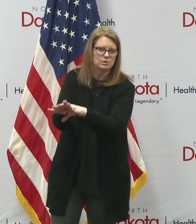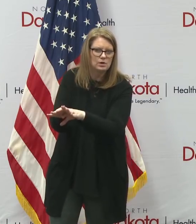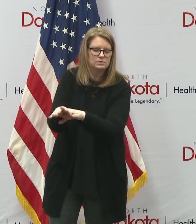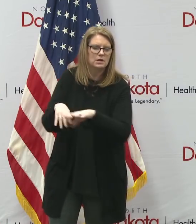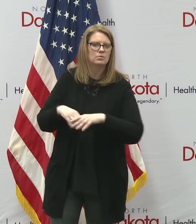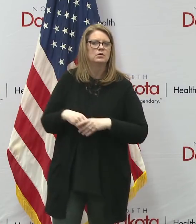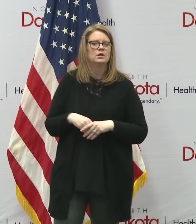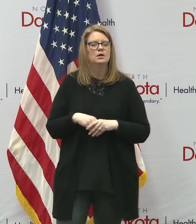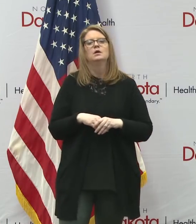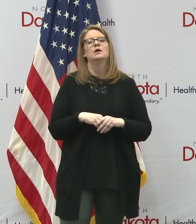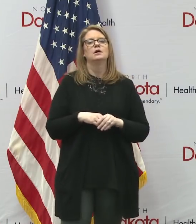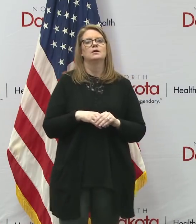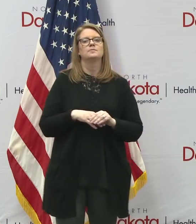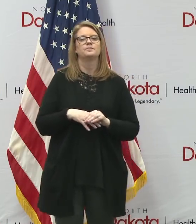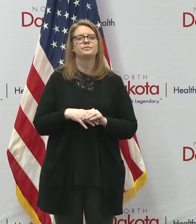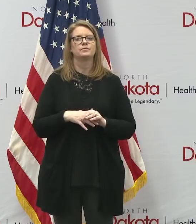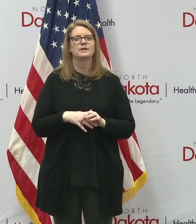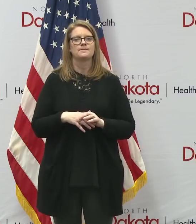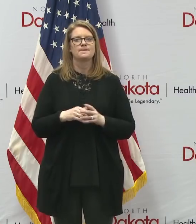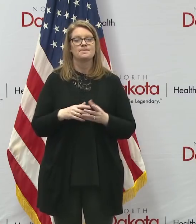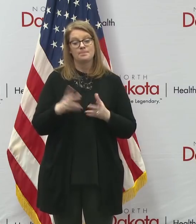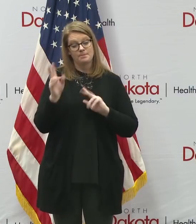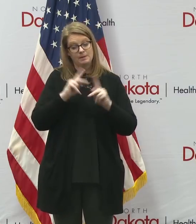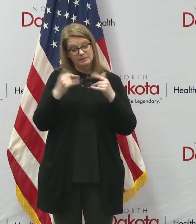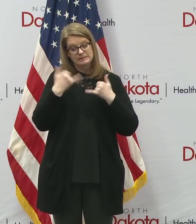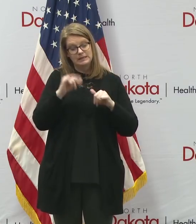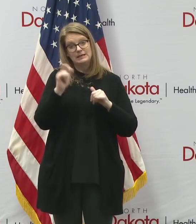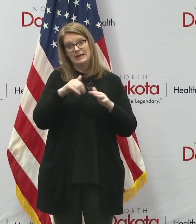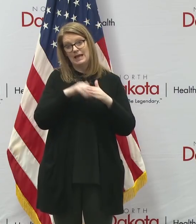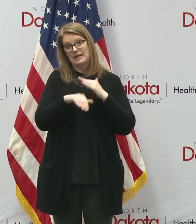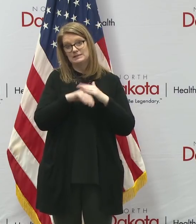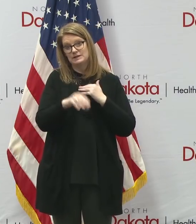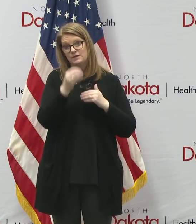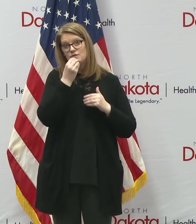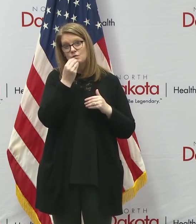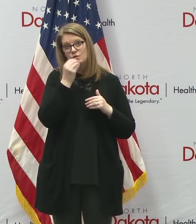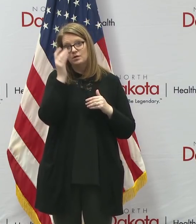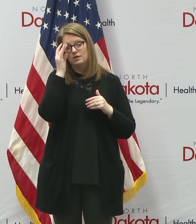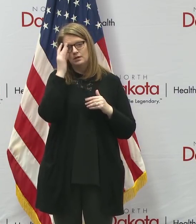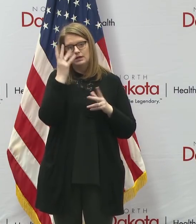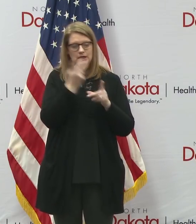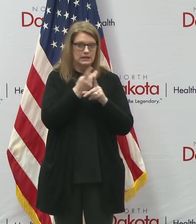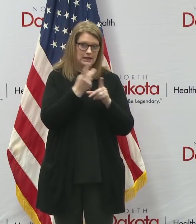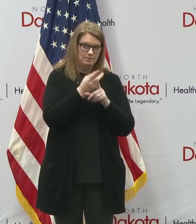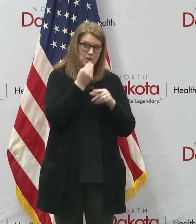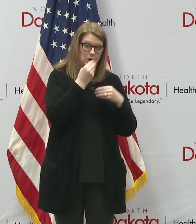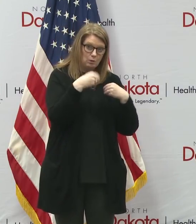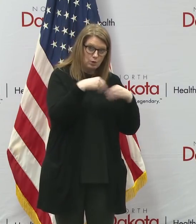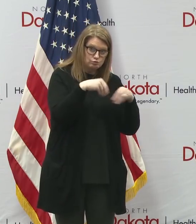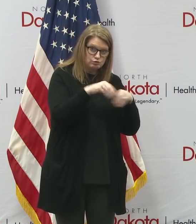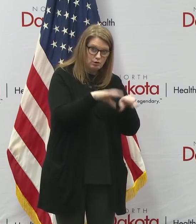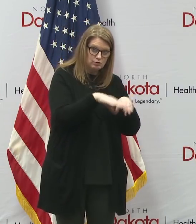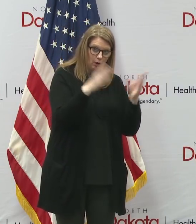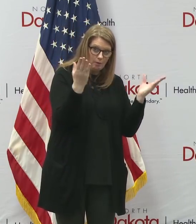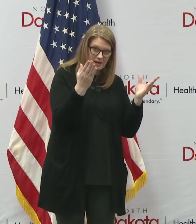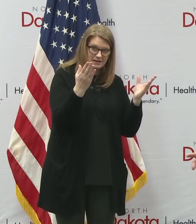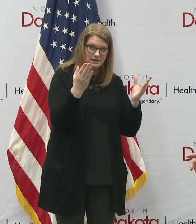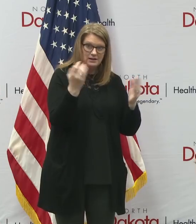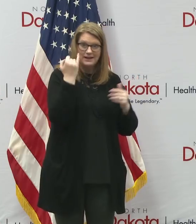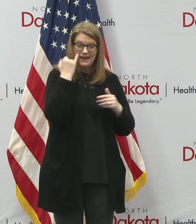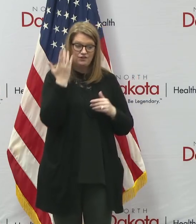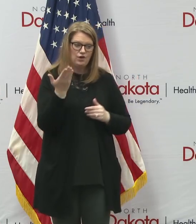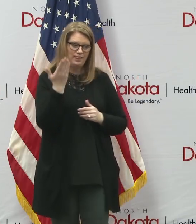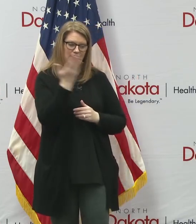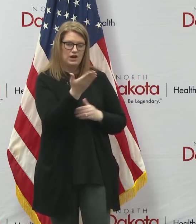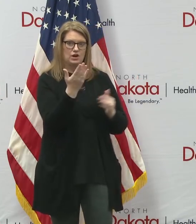we know that people still need to have access to food. Got to keep our supermarkets open, but when you're there